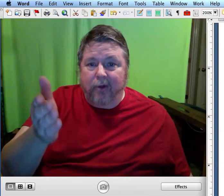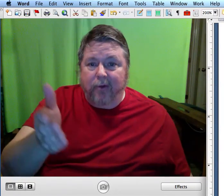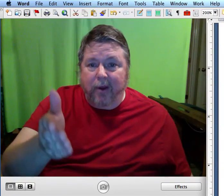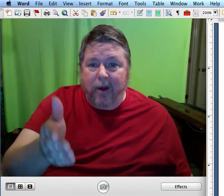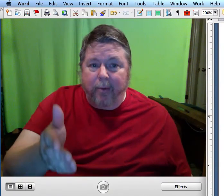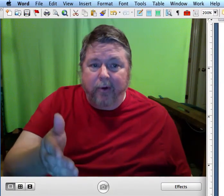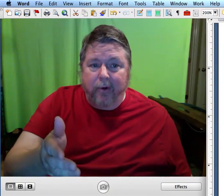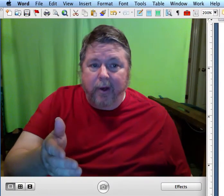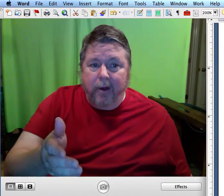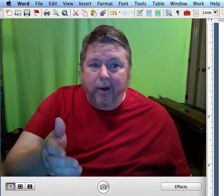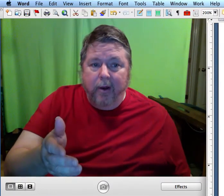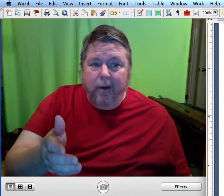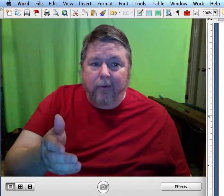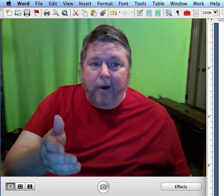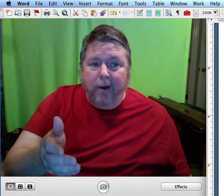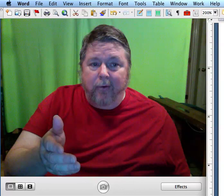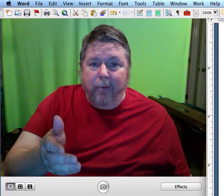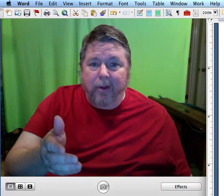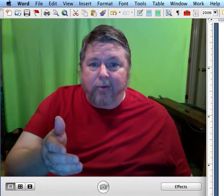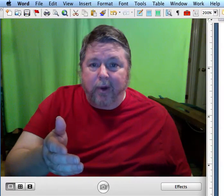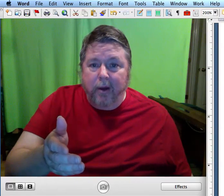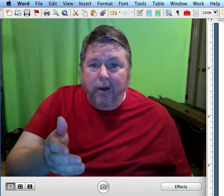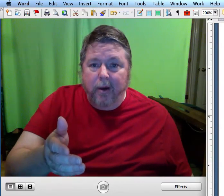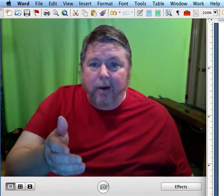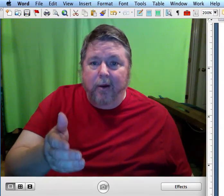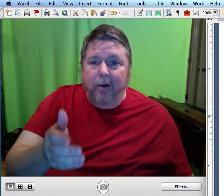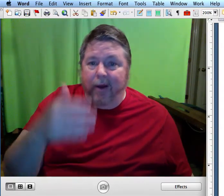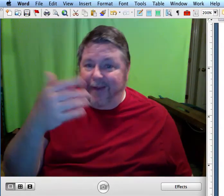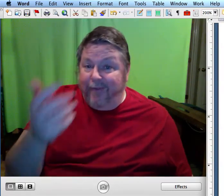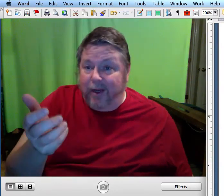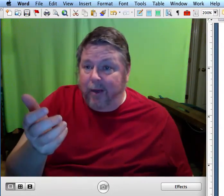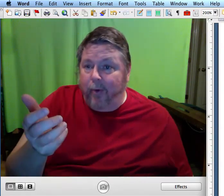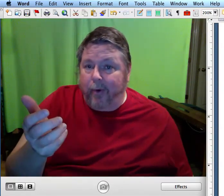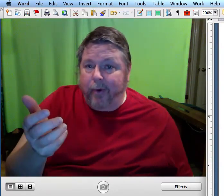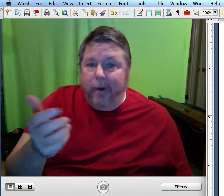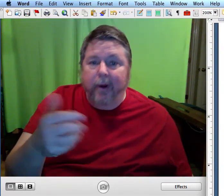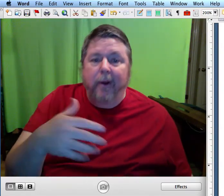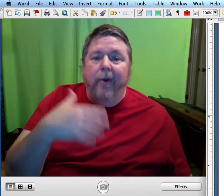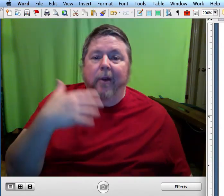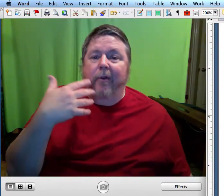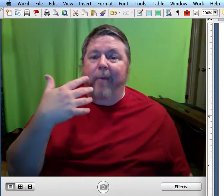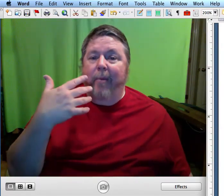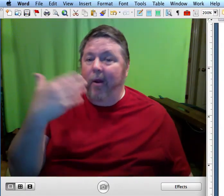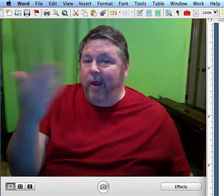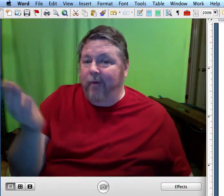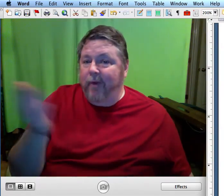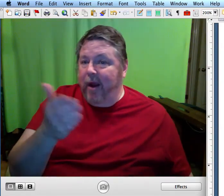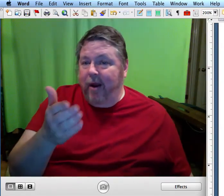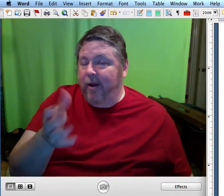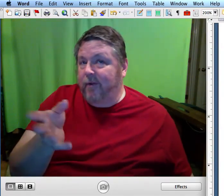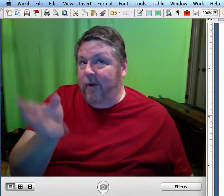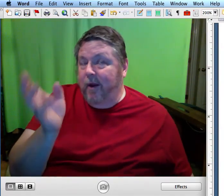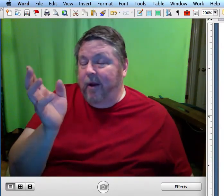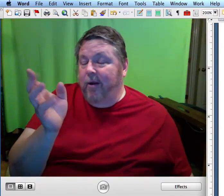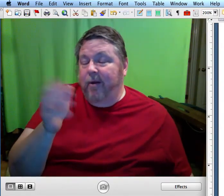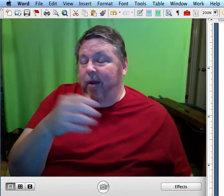strength, strength, and opportunity, right? There would be 3. You need 17 more, right? So maybe I only have to